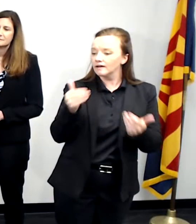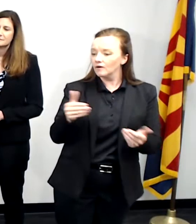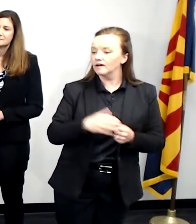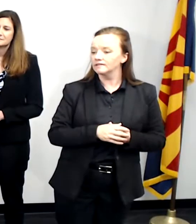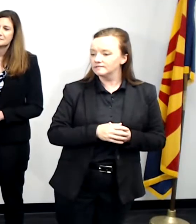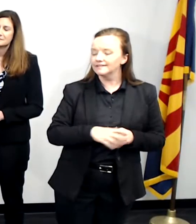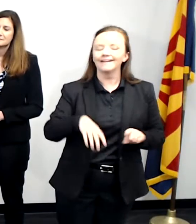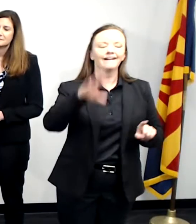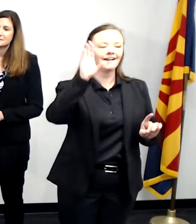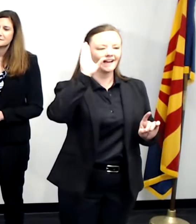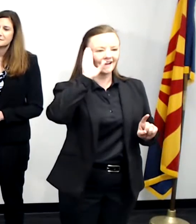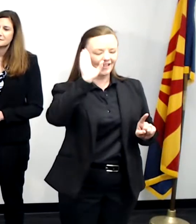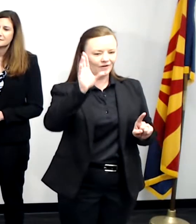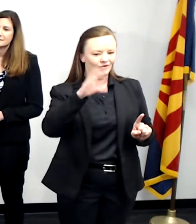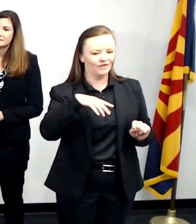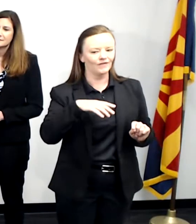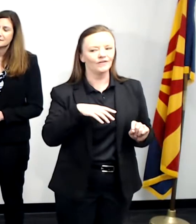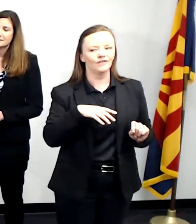question.